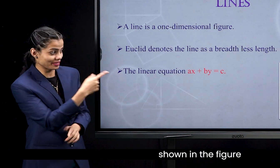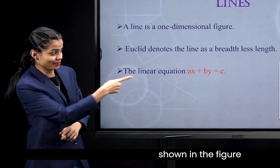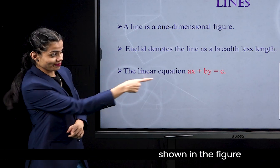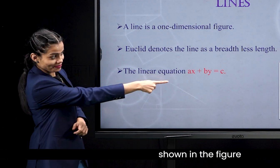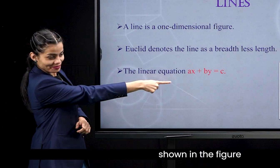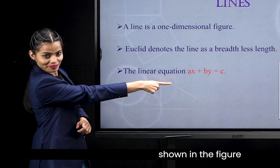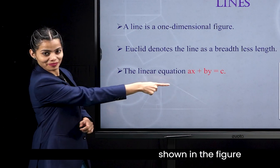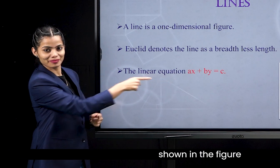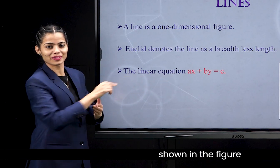figure.